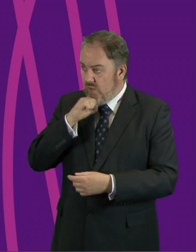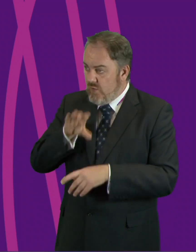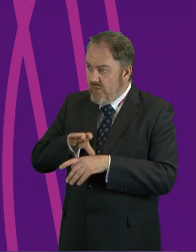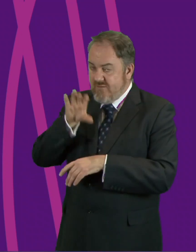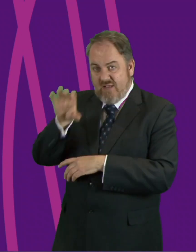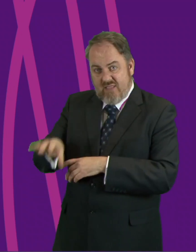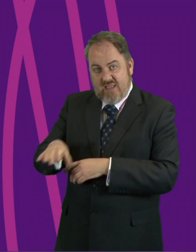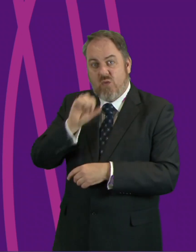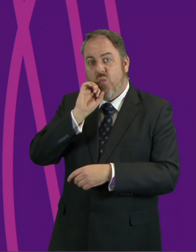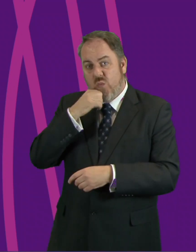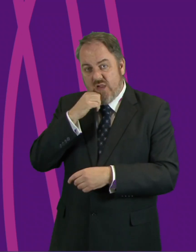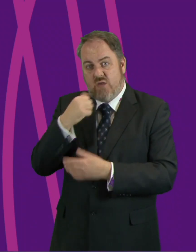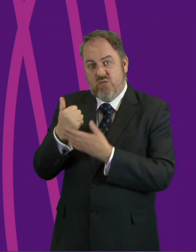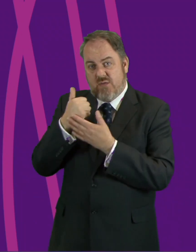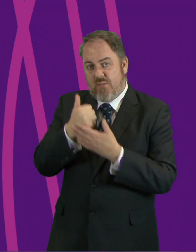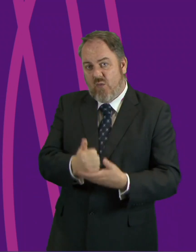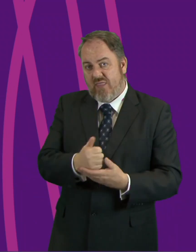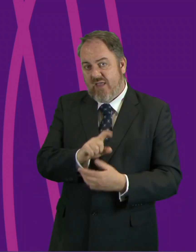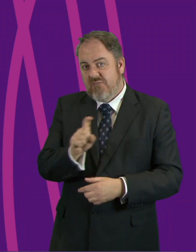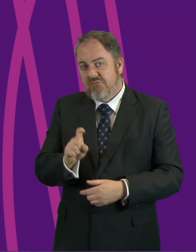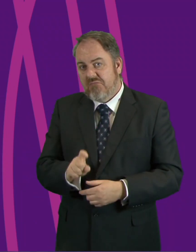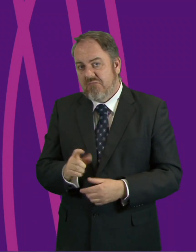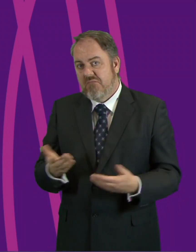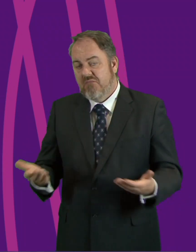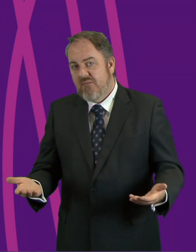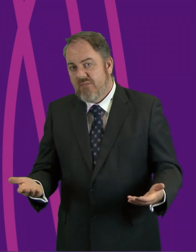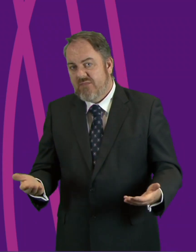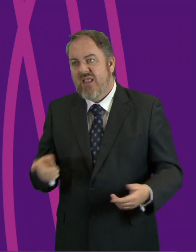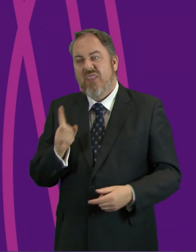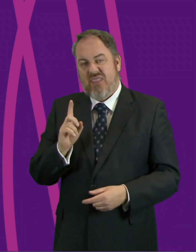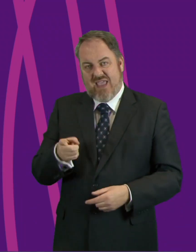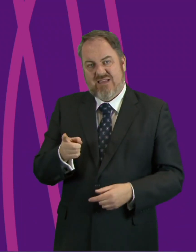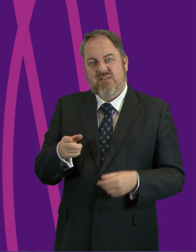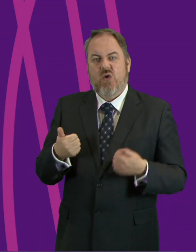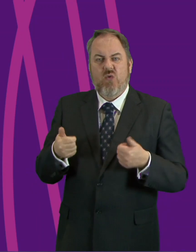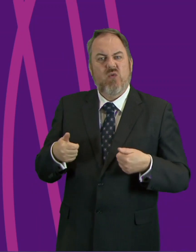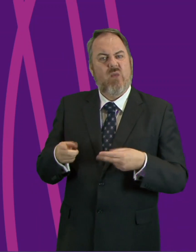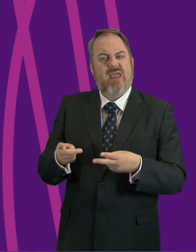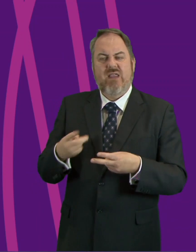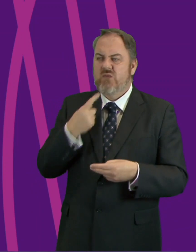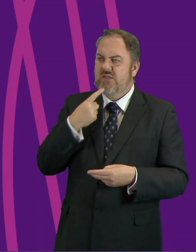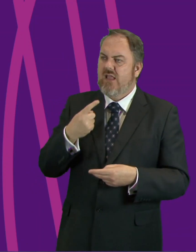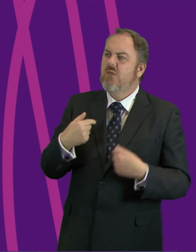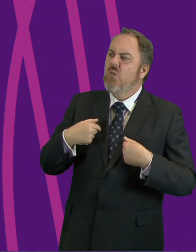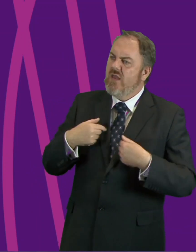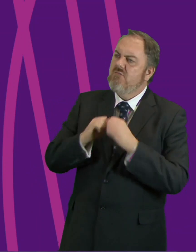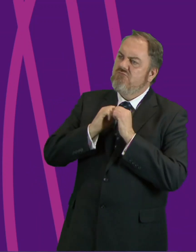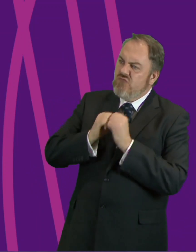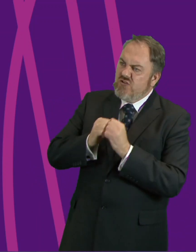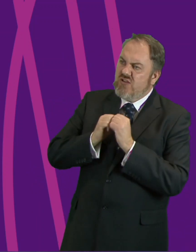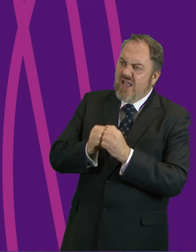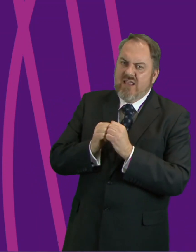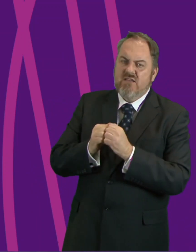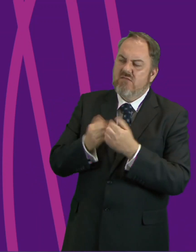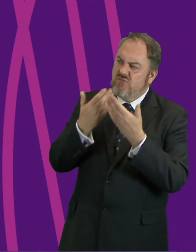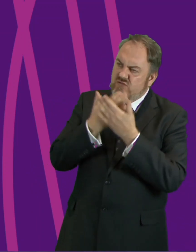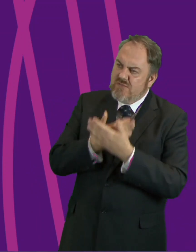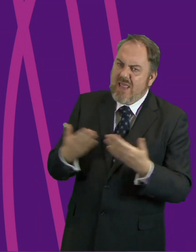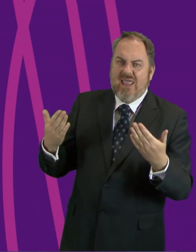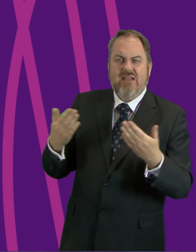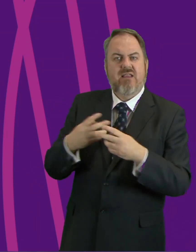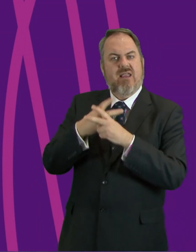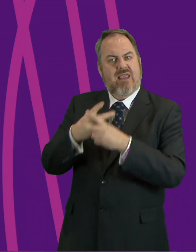will she see this as an important first step in ending the long-term undervaluation of our care